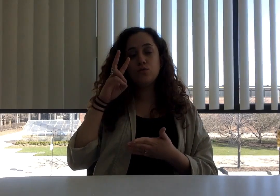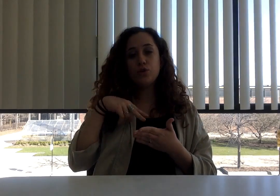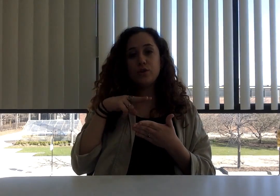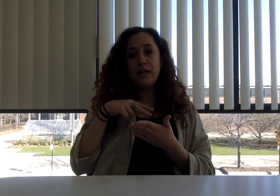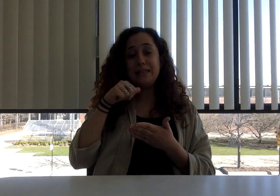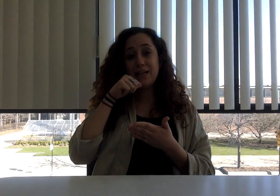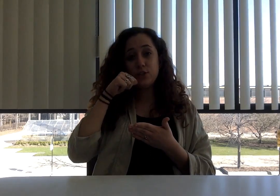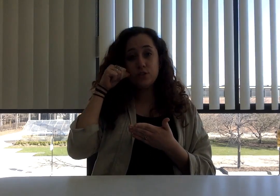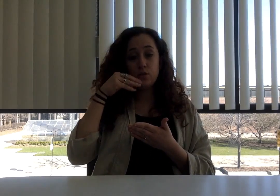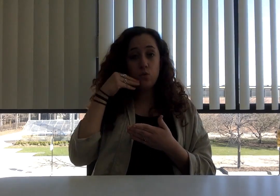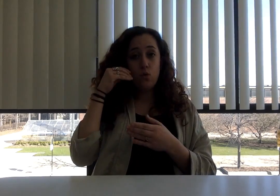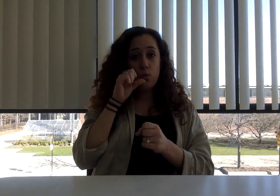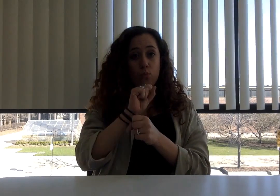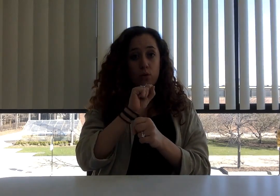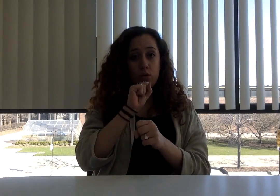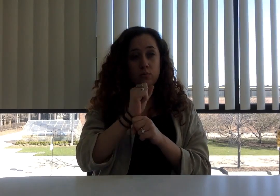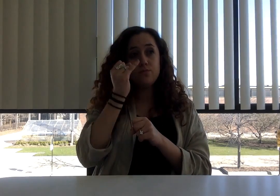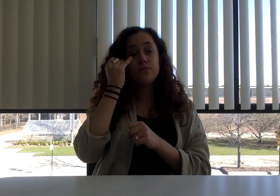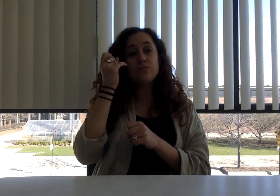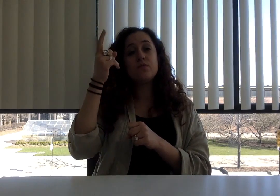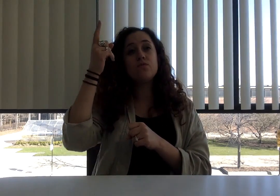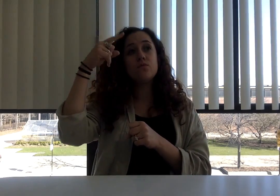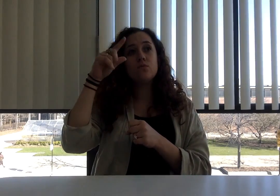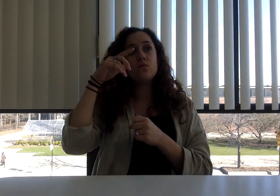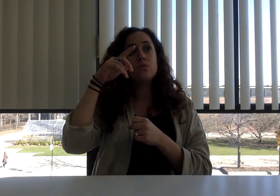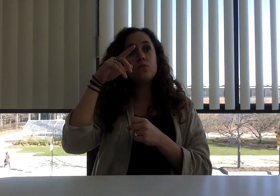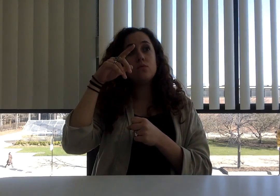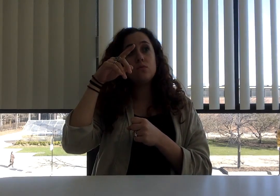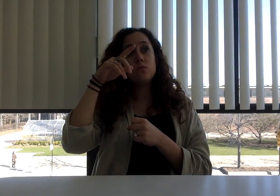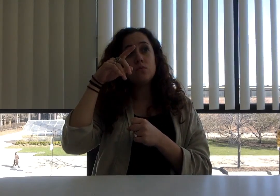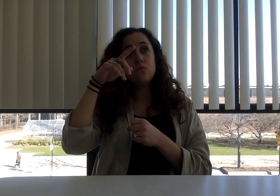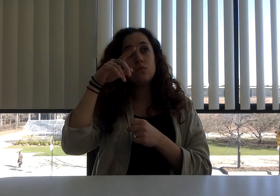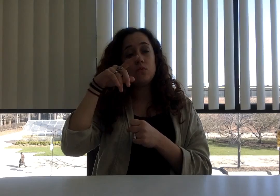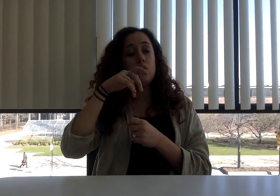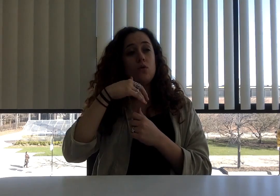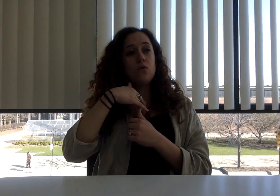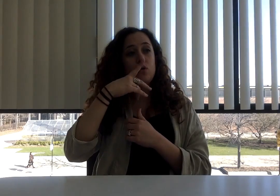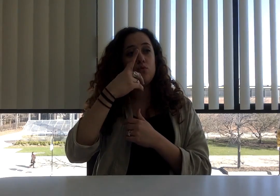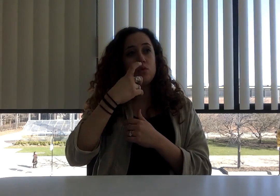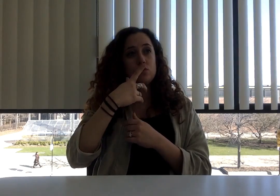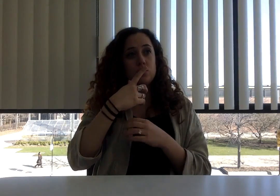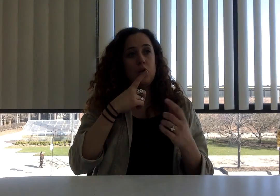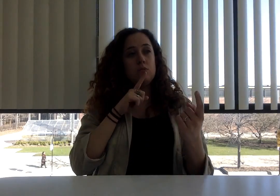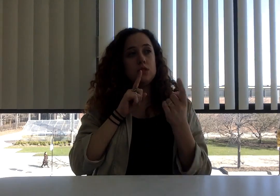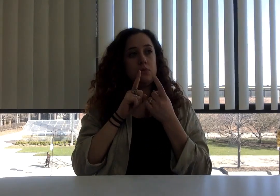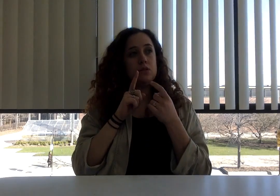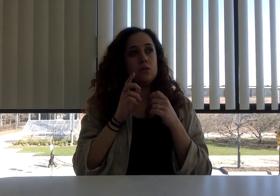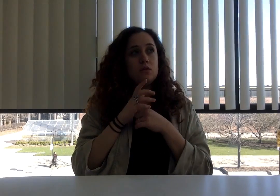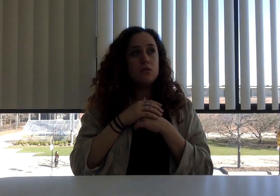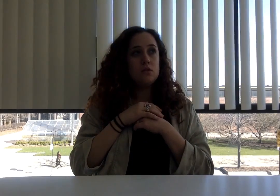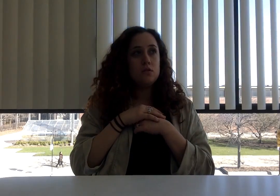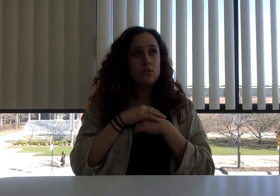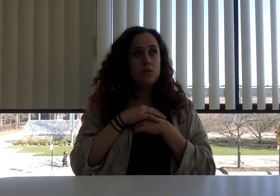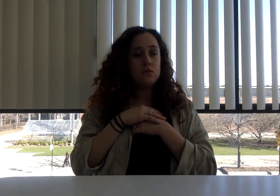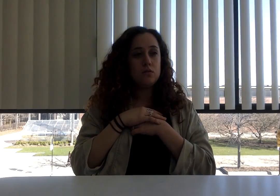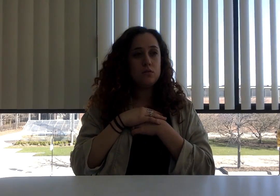Yeah, question, come out and see me. But I would do it wrong. radiator. Wait, I don't know. Other problem with gravity, though, is